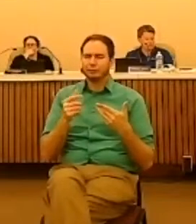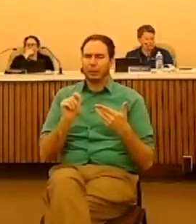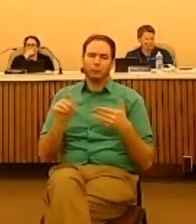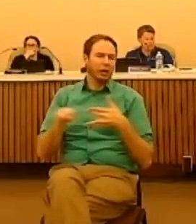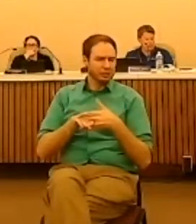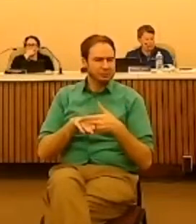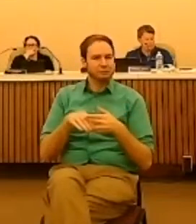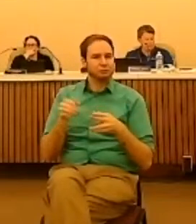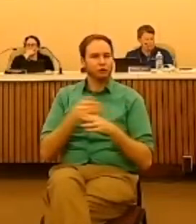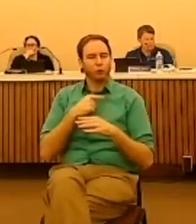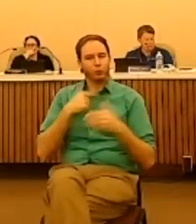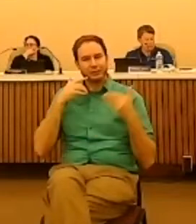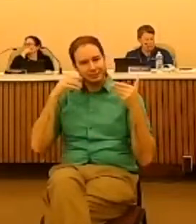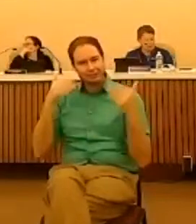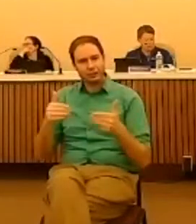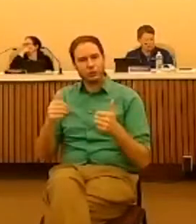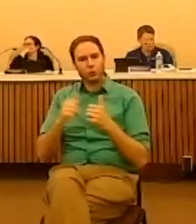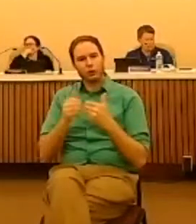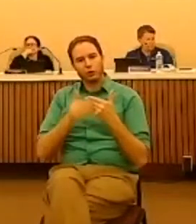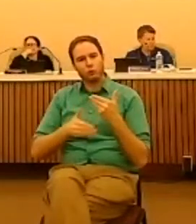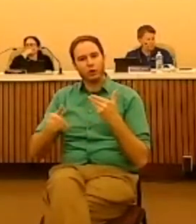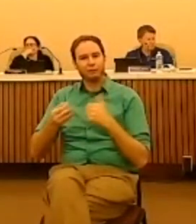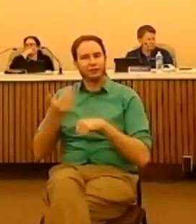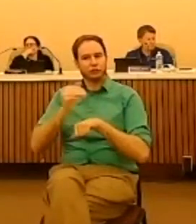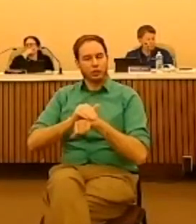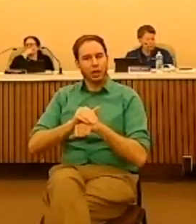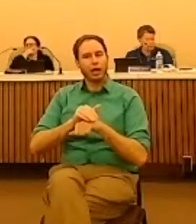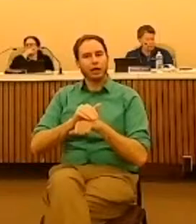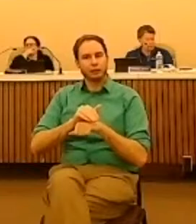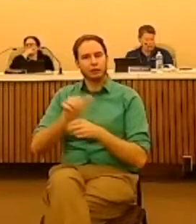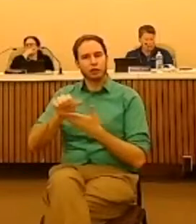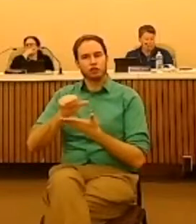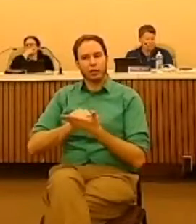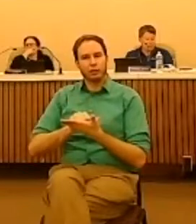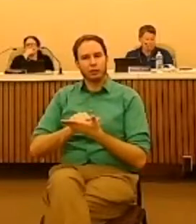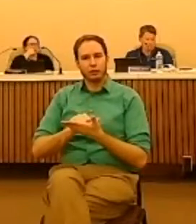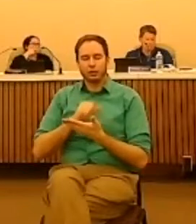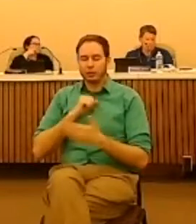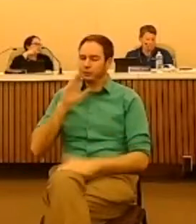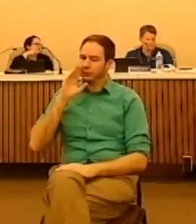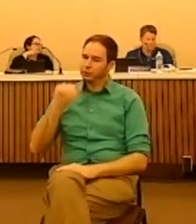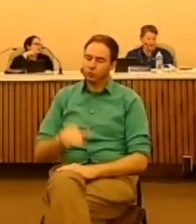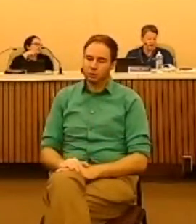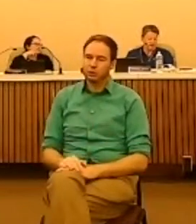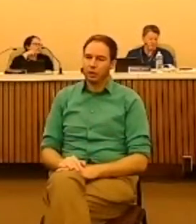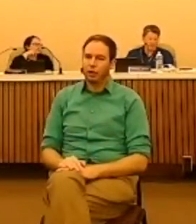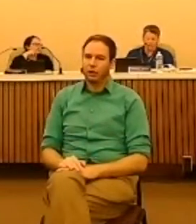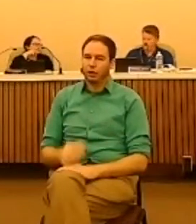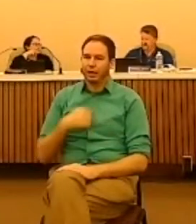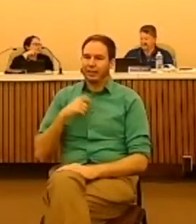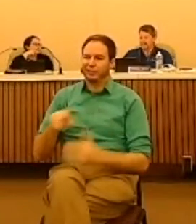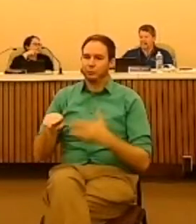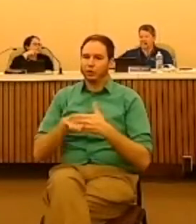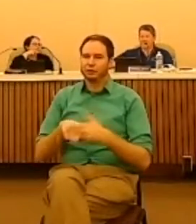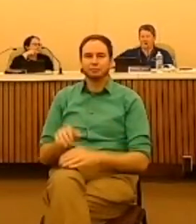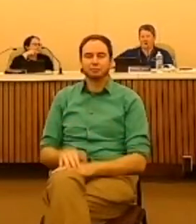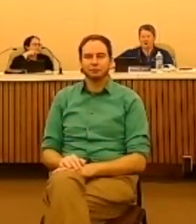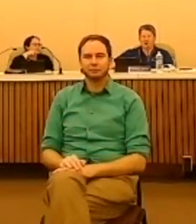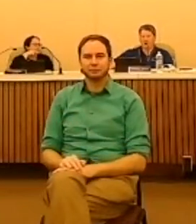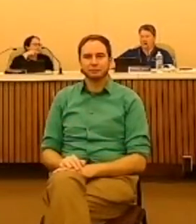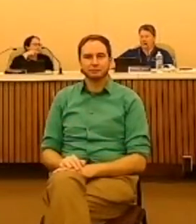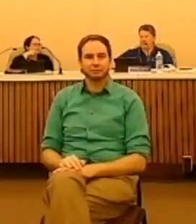before continuing with the rest of the agenda. I know I need a break.